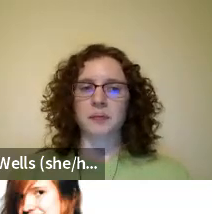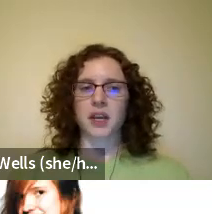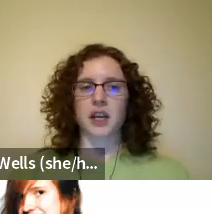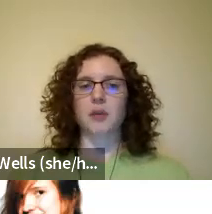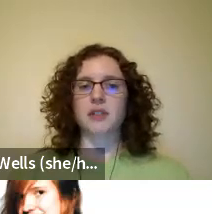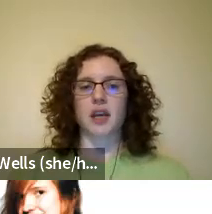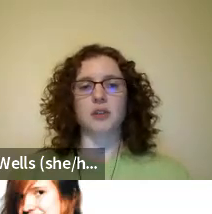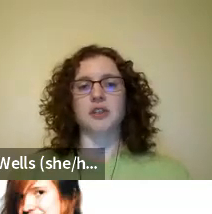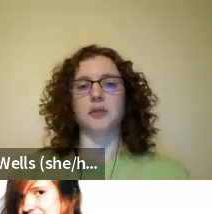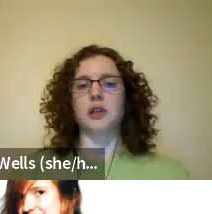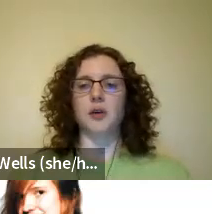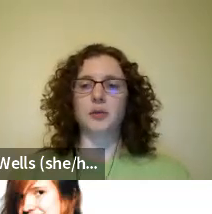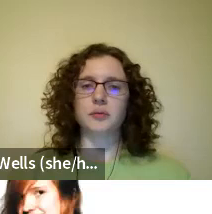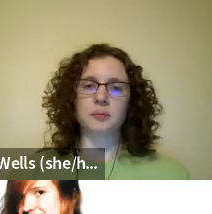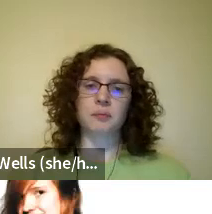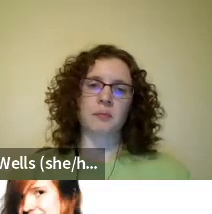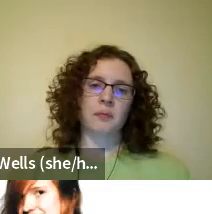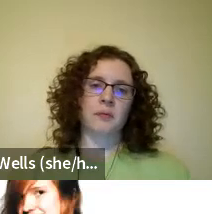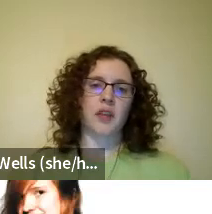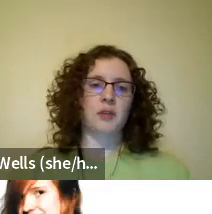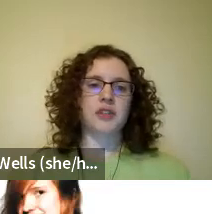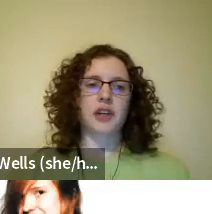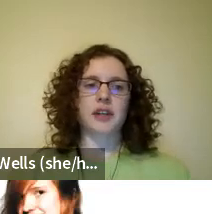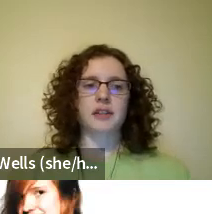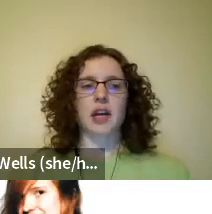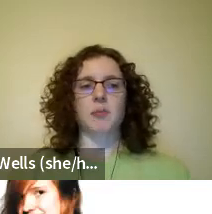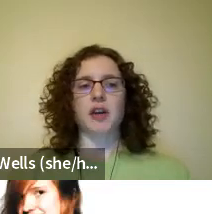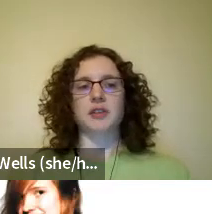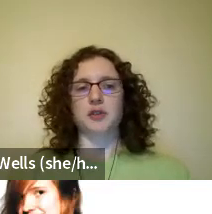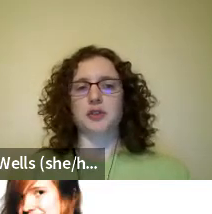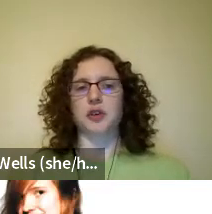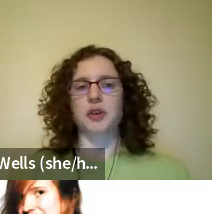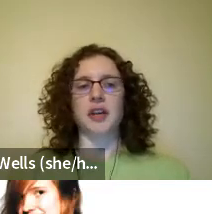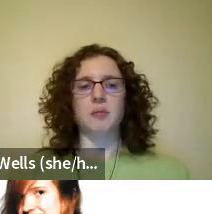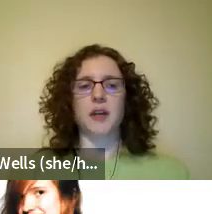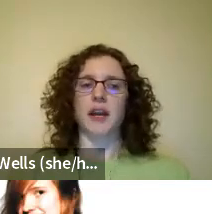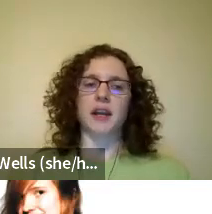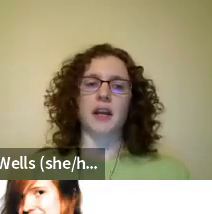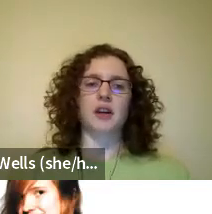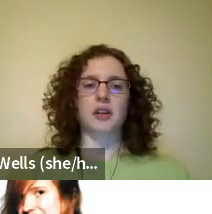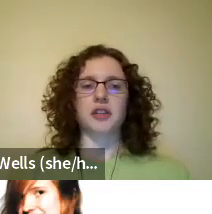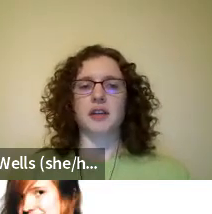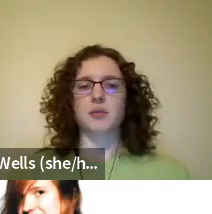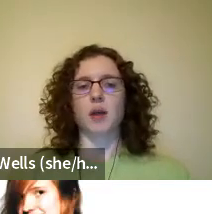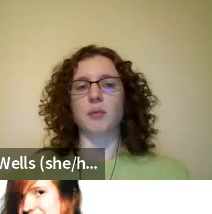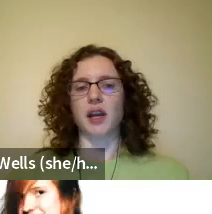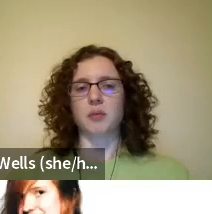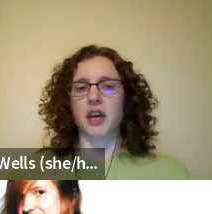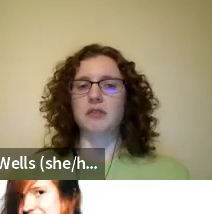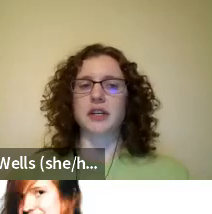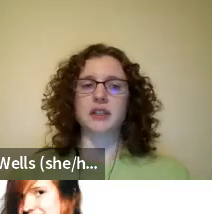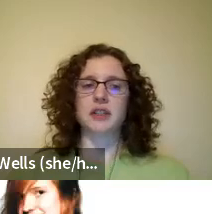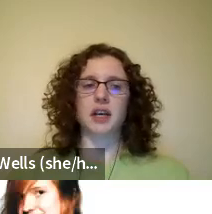him, and I wasn't able to do it alone. It was during this time that our social community began acknowledging his